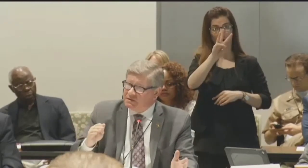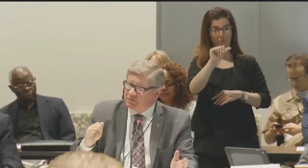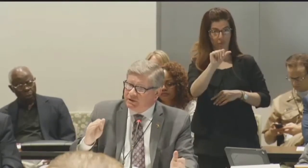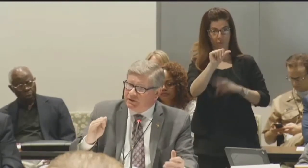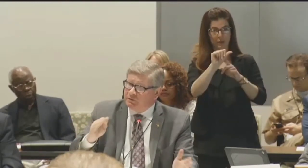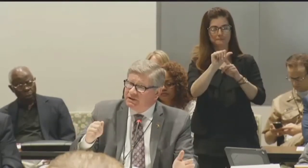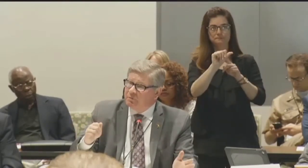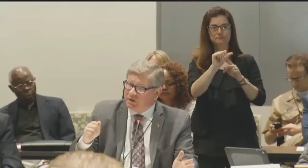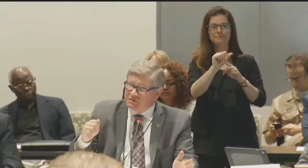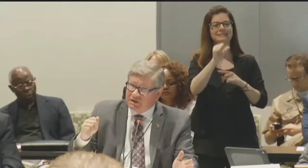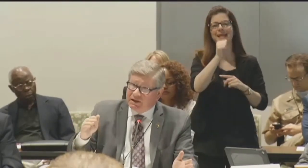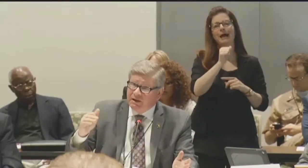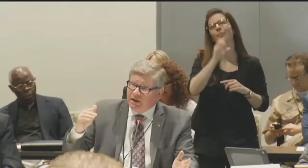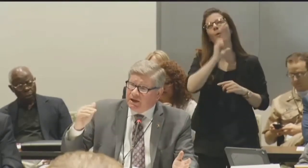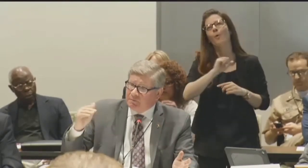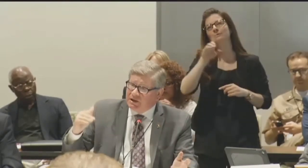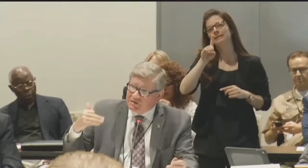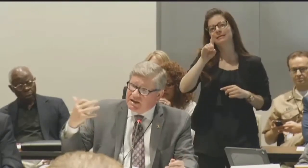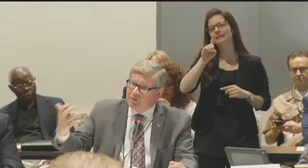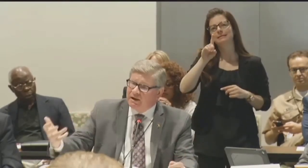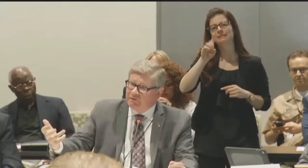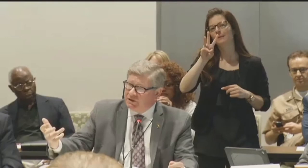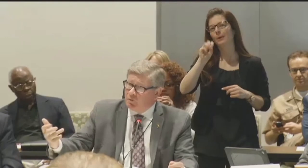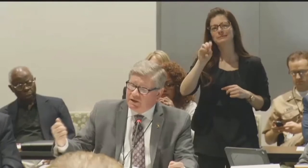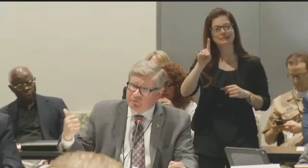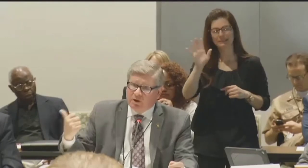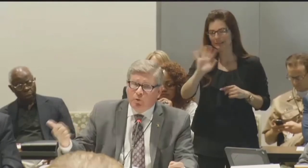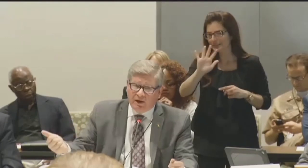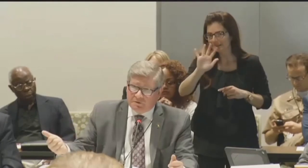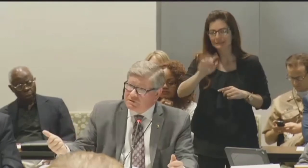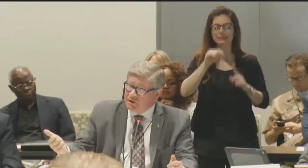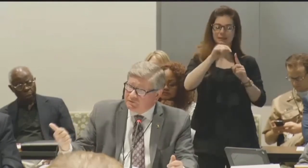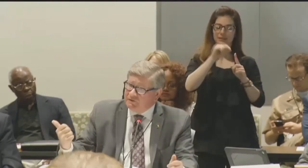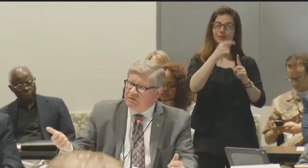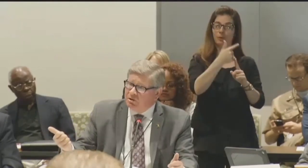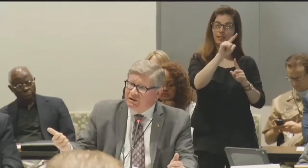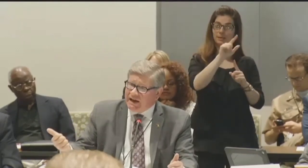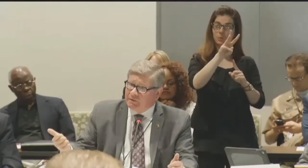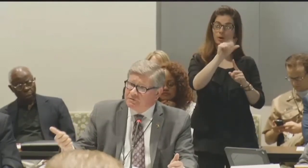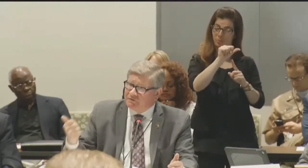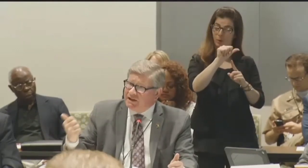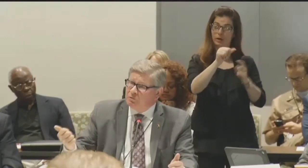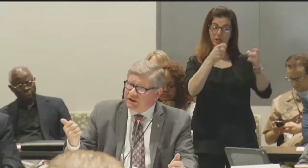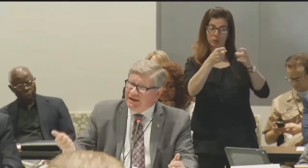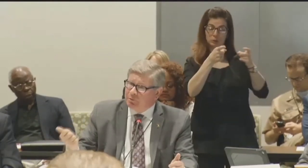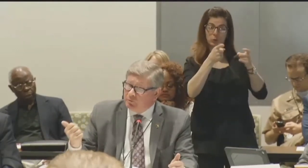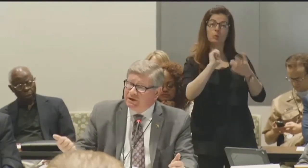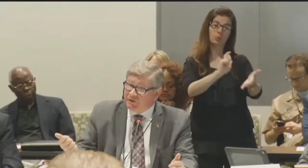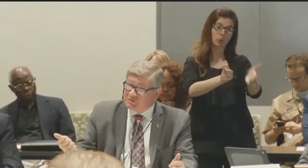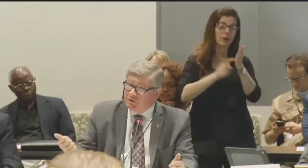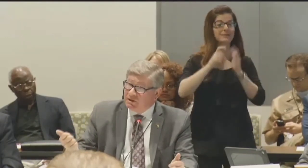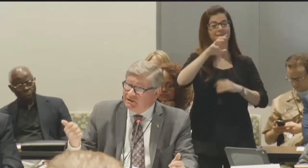not simply the old DWSD. It is now governed in a way that requires $50 million of annual